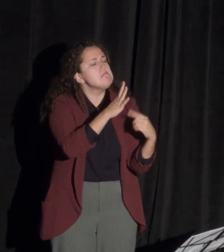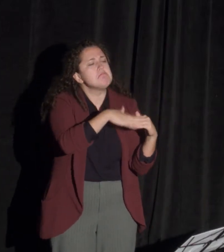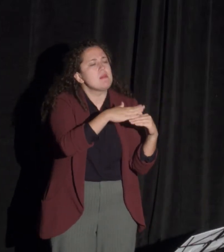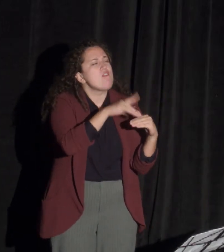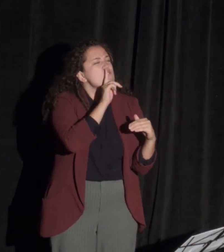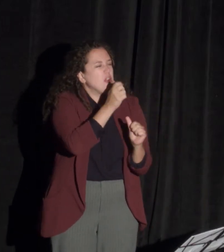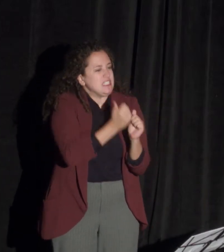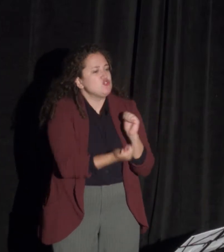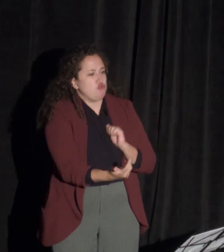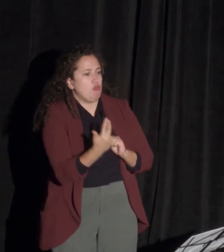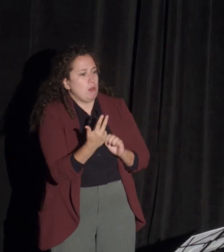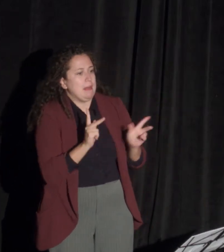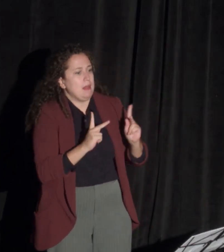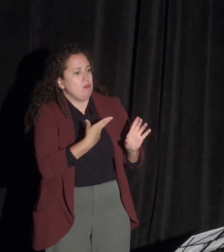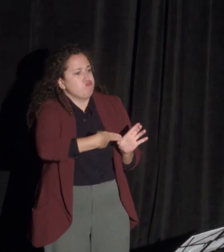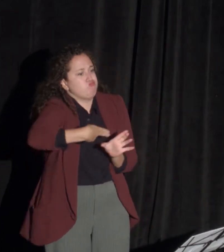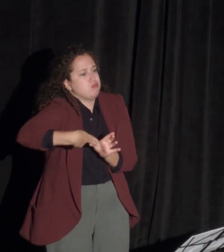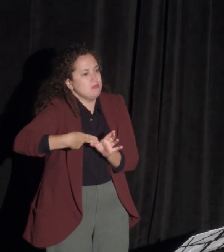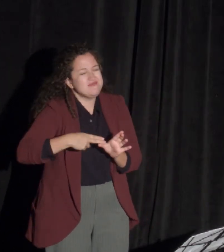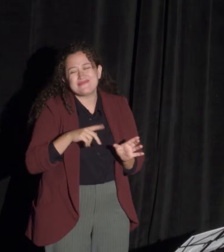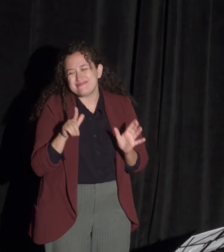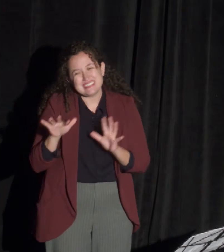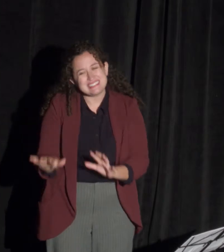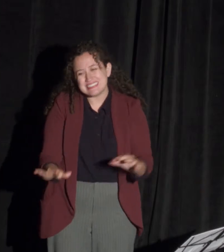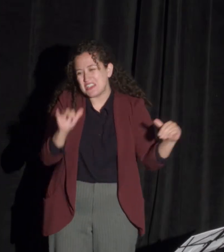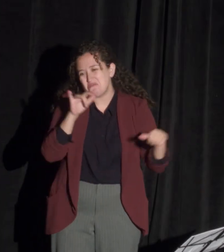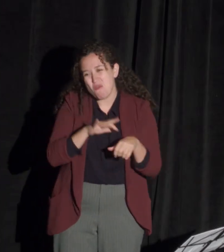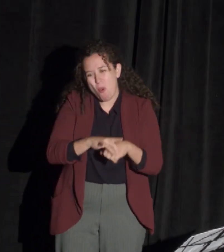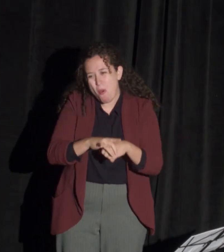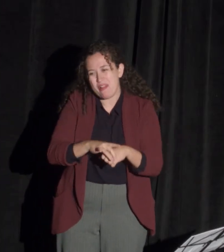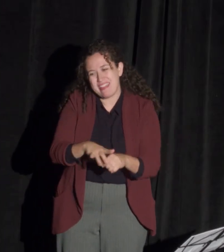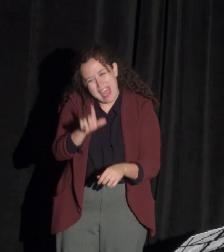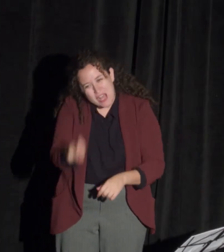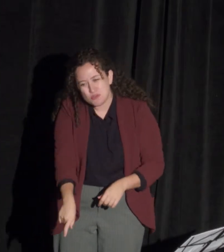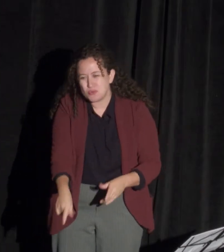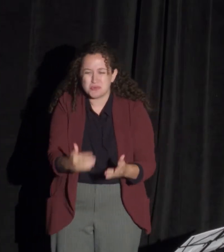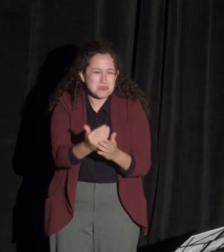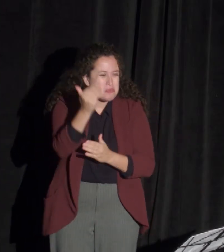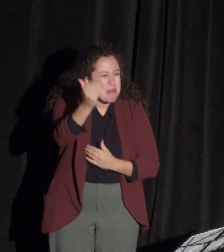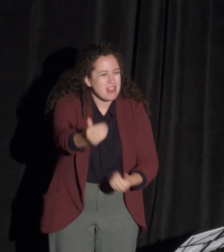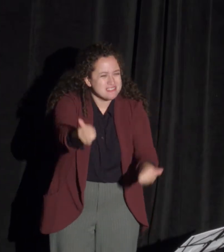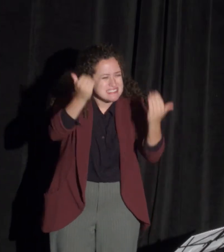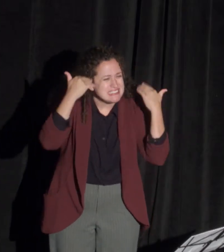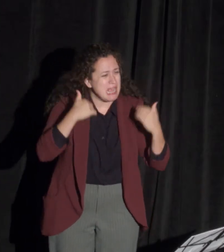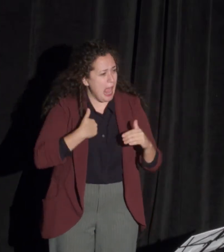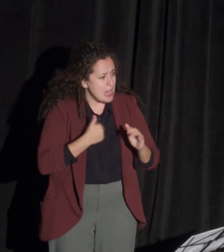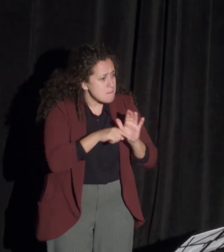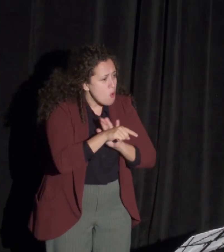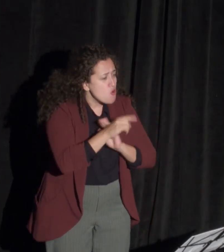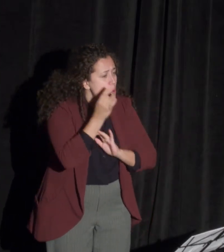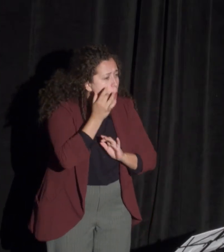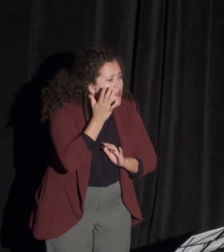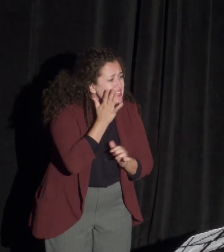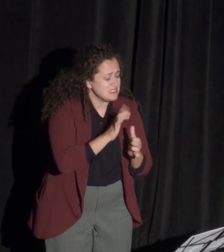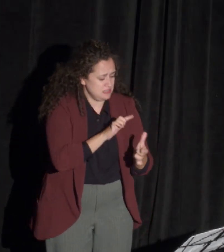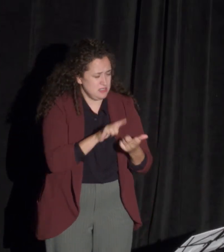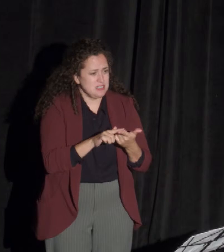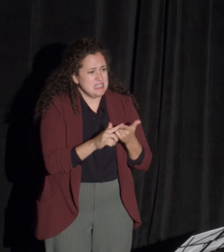We had to leave Earth. It was too much. There were murder hornets and embezzlement hornets and